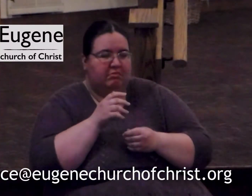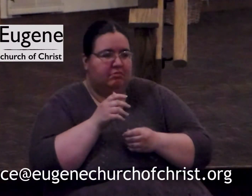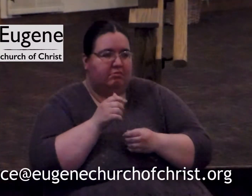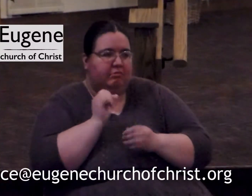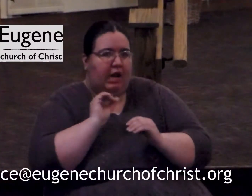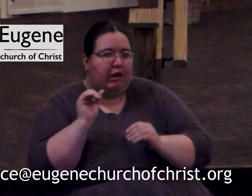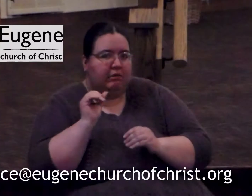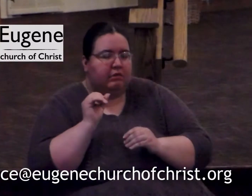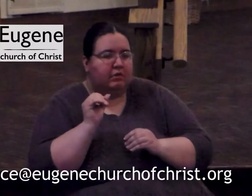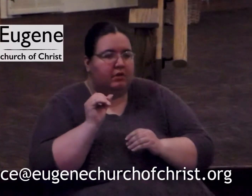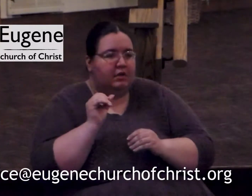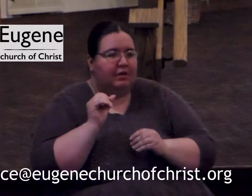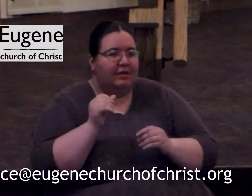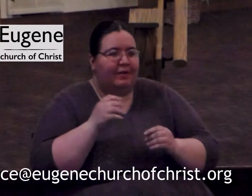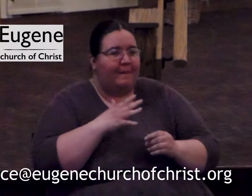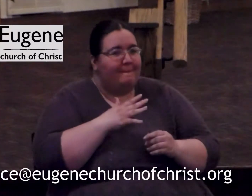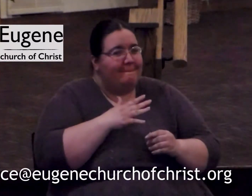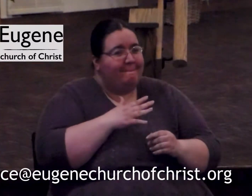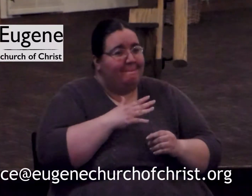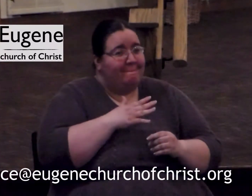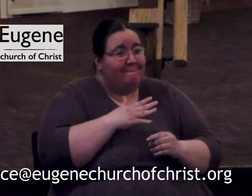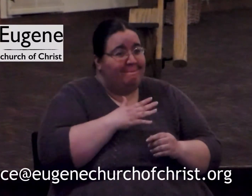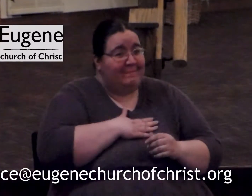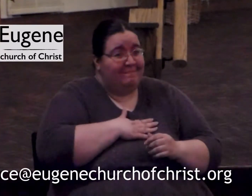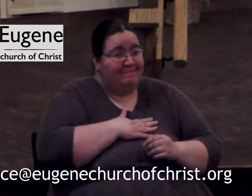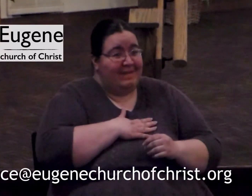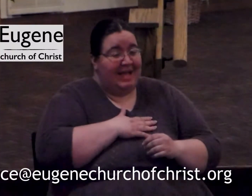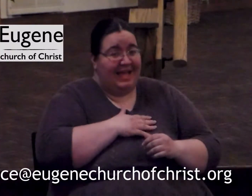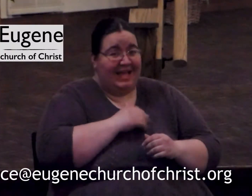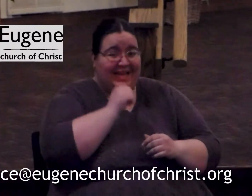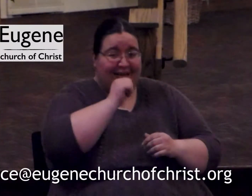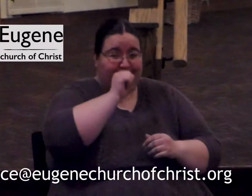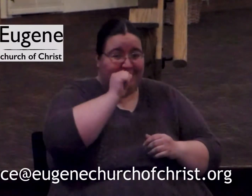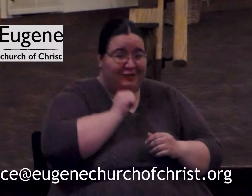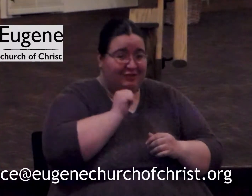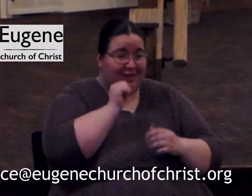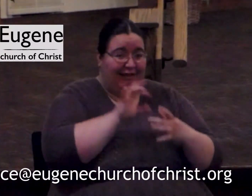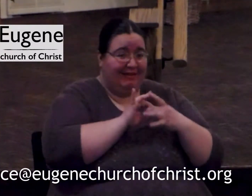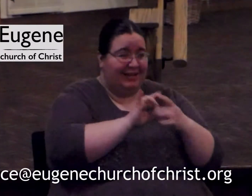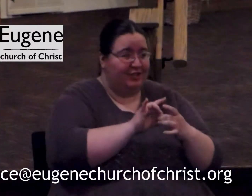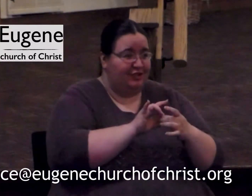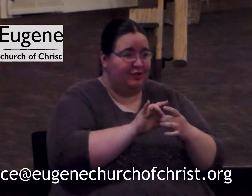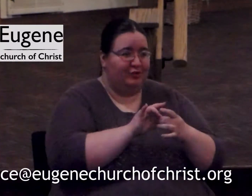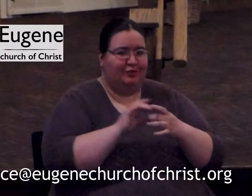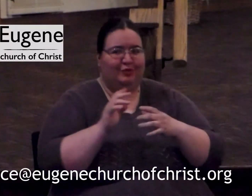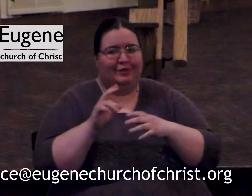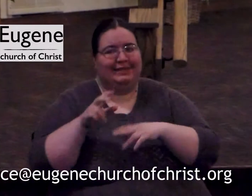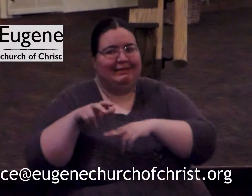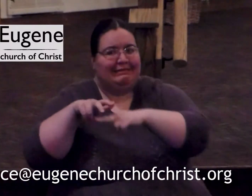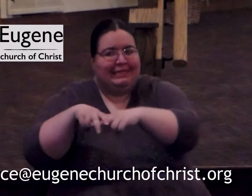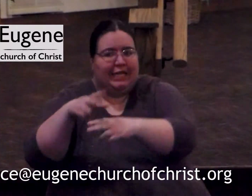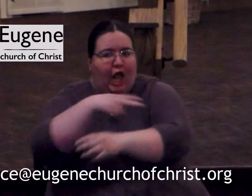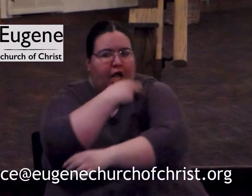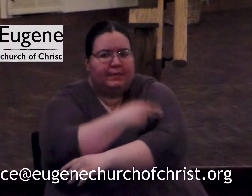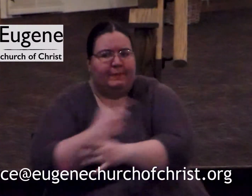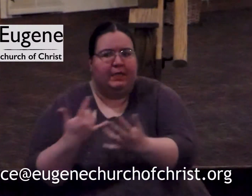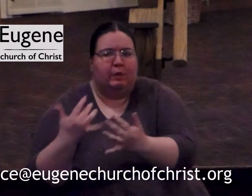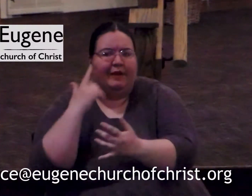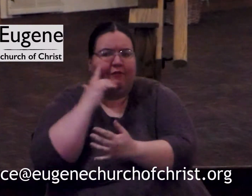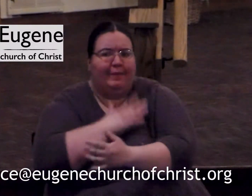My impatience is not something much greater than that. James says to us, look for the example around you of